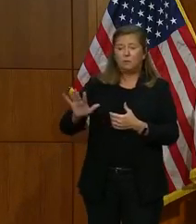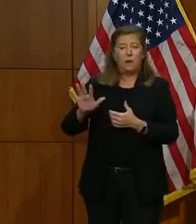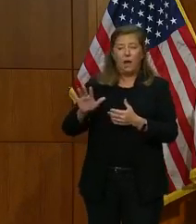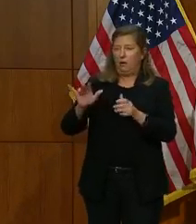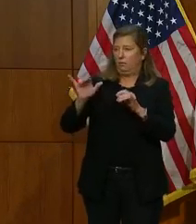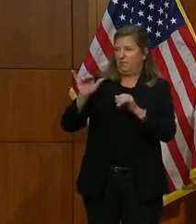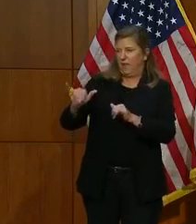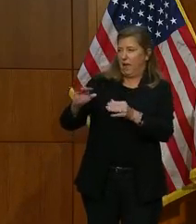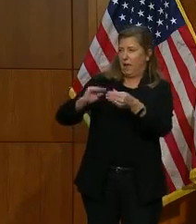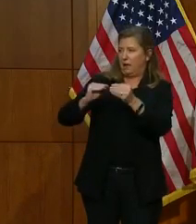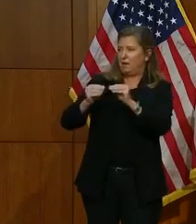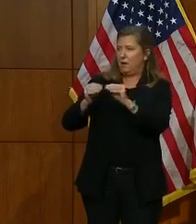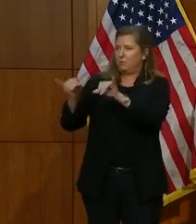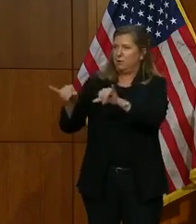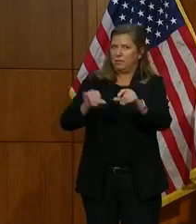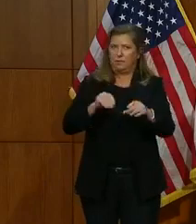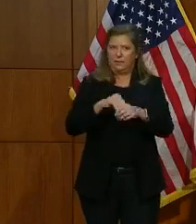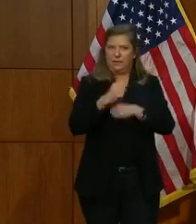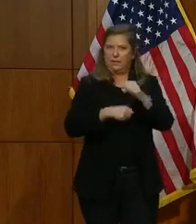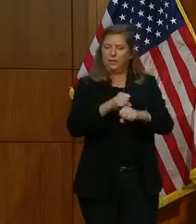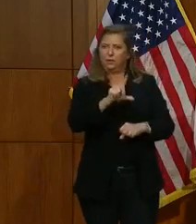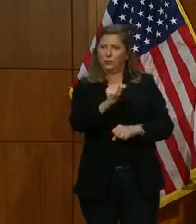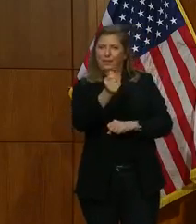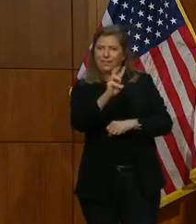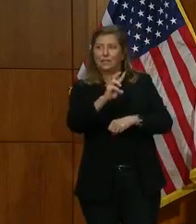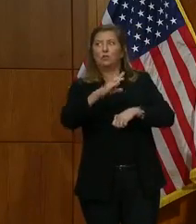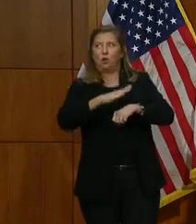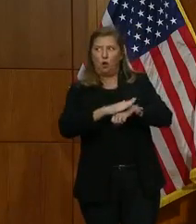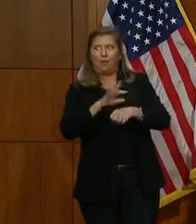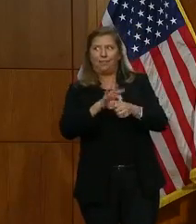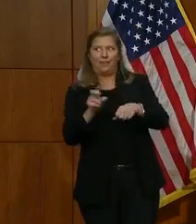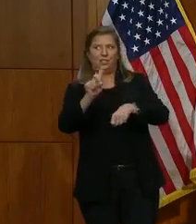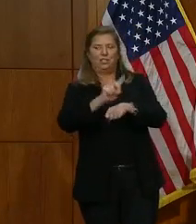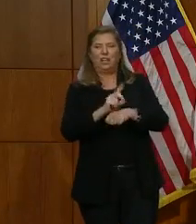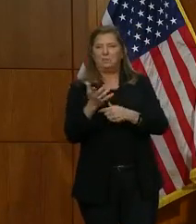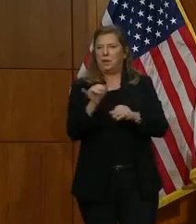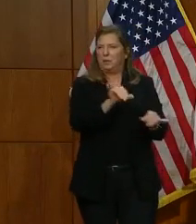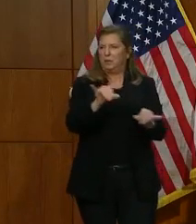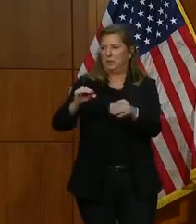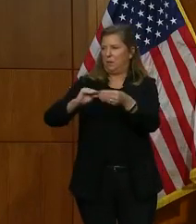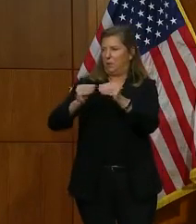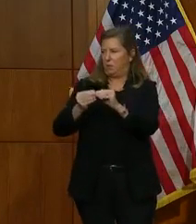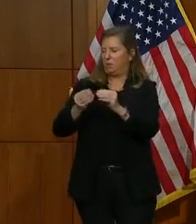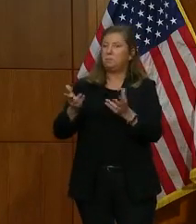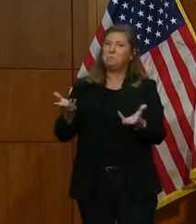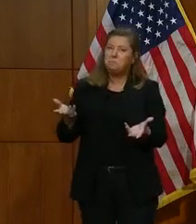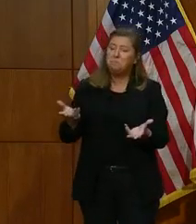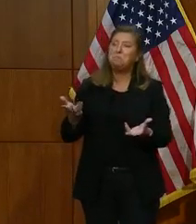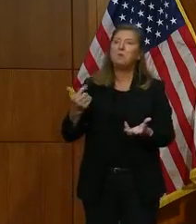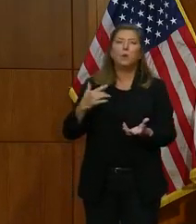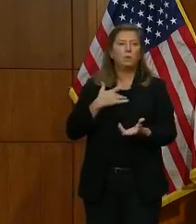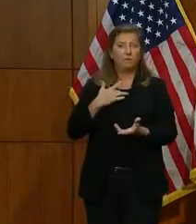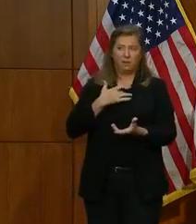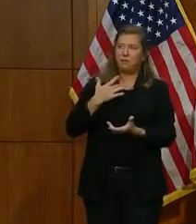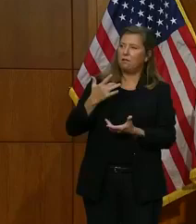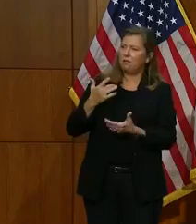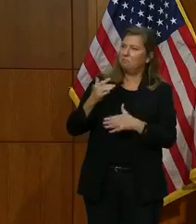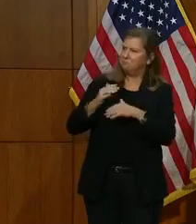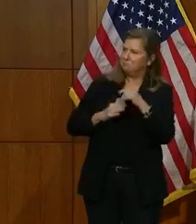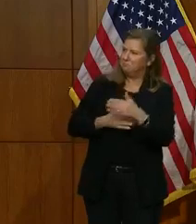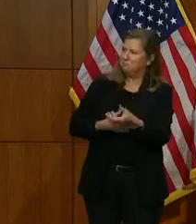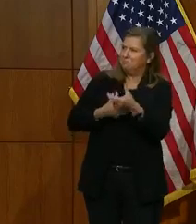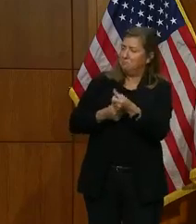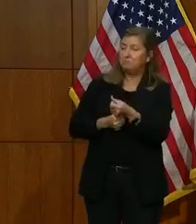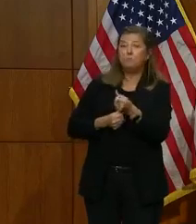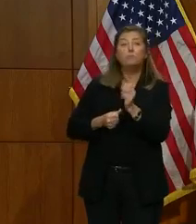the same number that we had in 2016 on Election Day. And so we feel confident that the registrars are